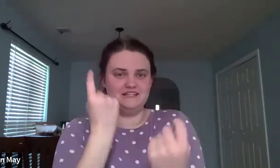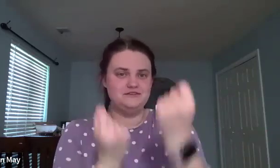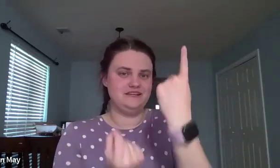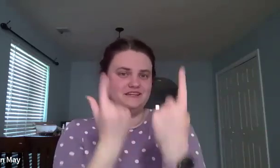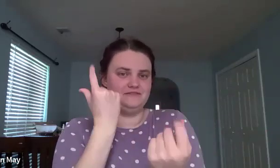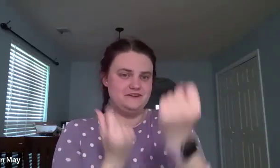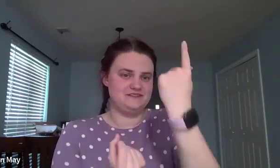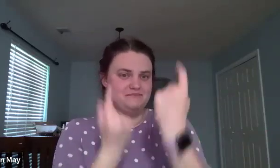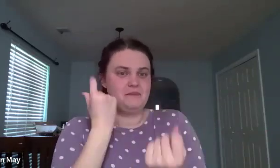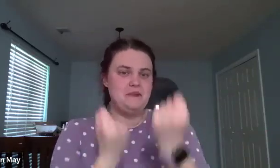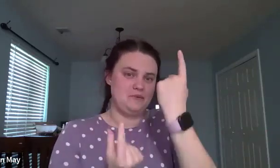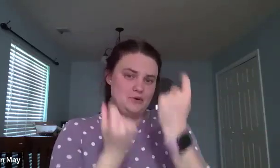like you're flicking your fingers up. Popcorn.